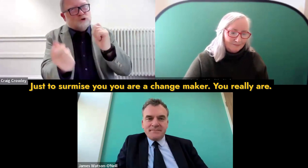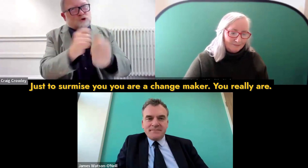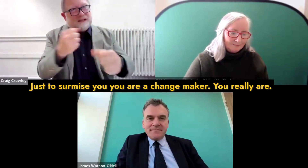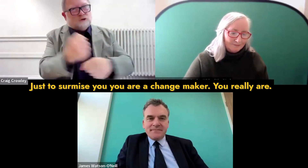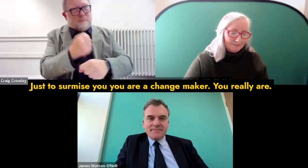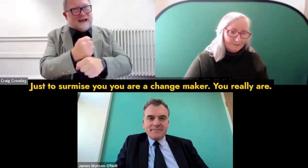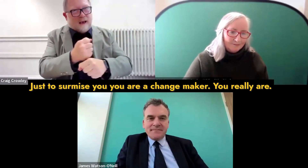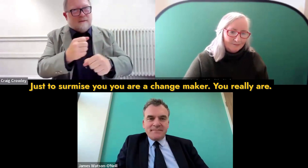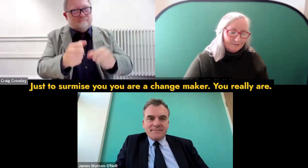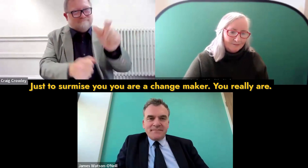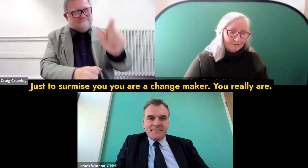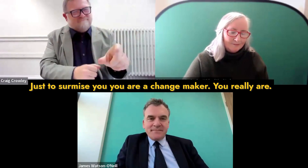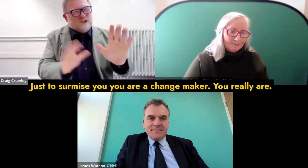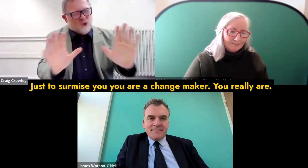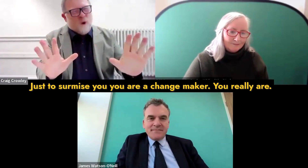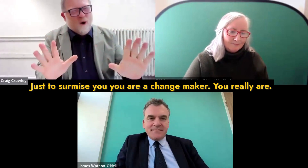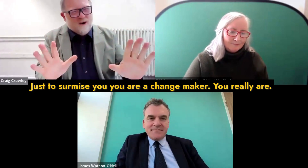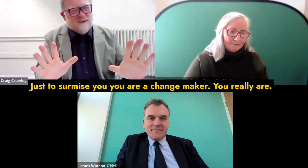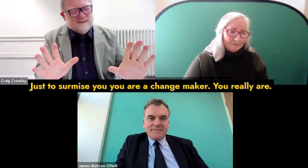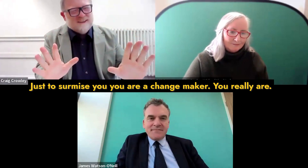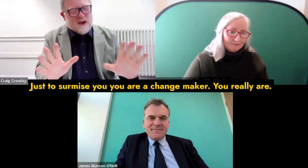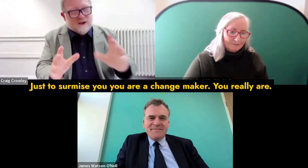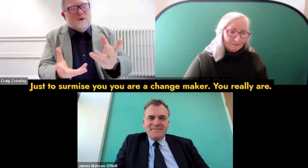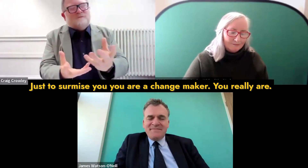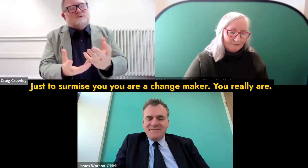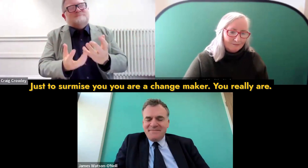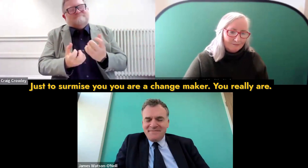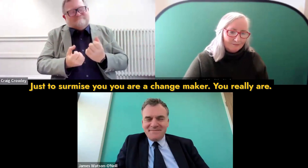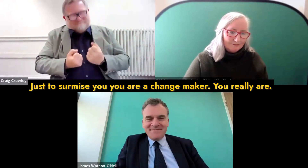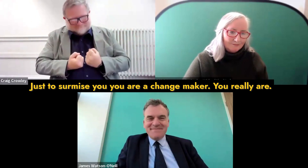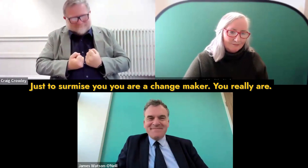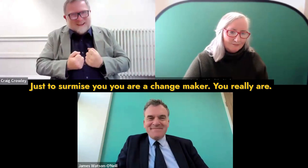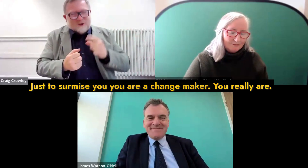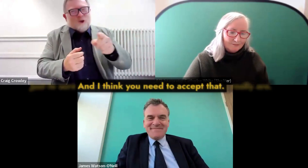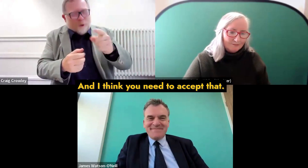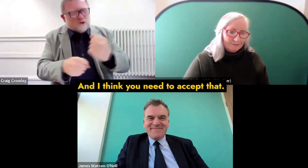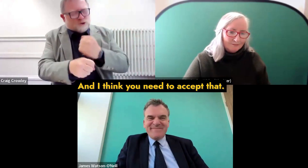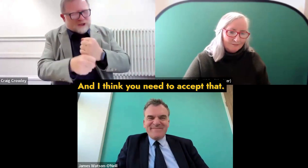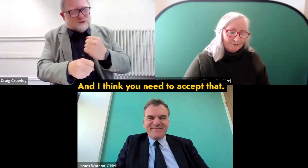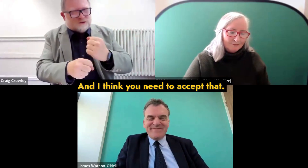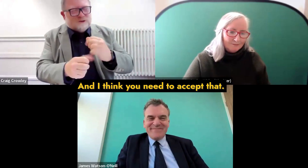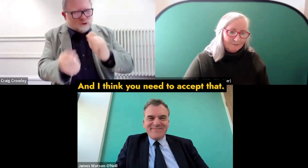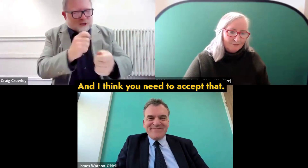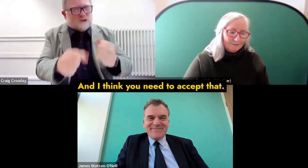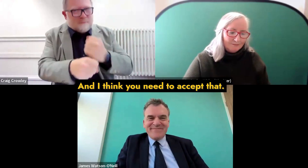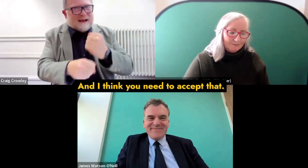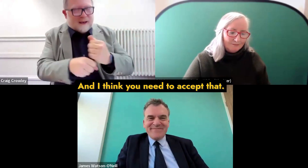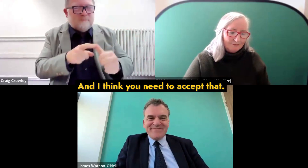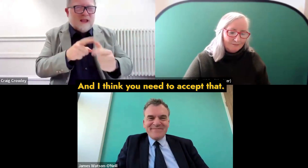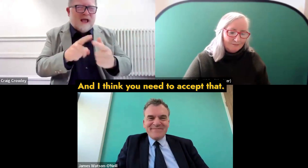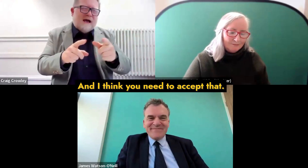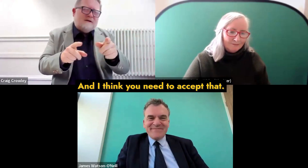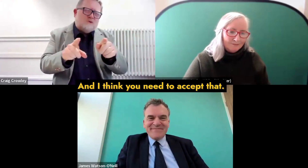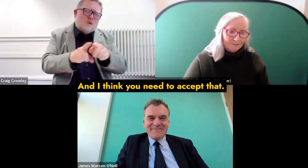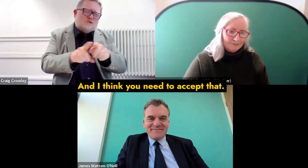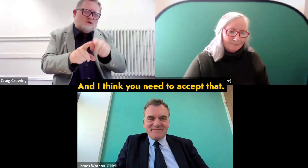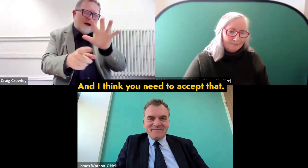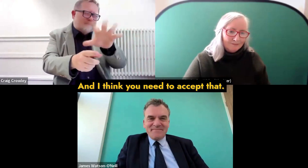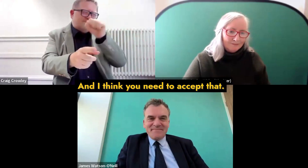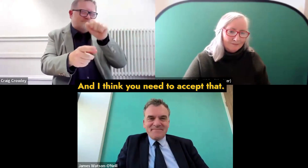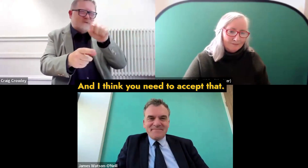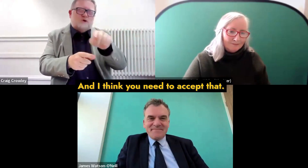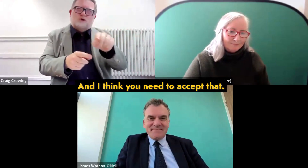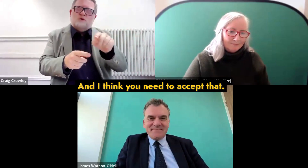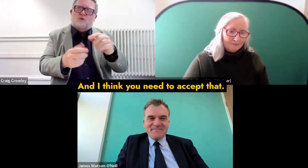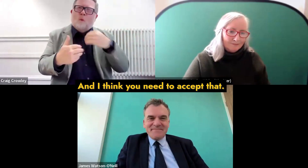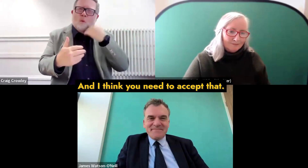to summarize you, you are a change maker. You really are. And I think you need to